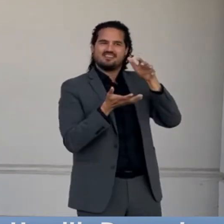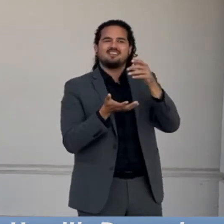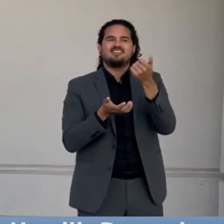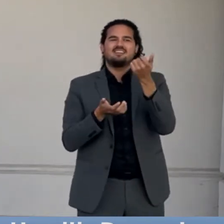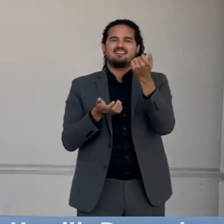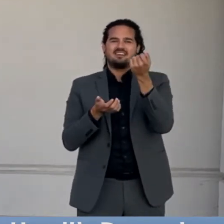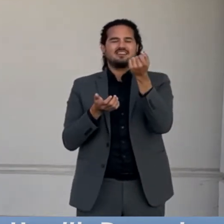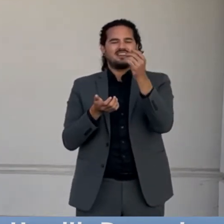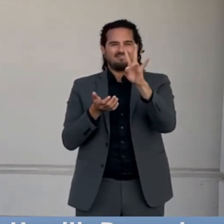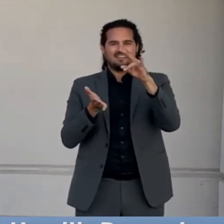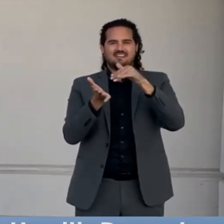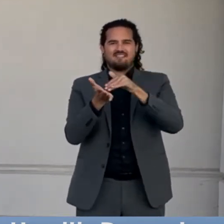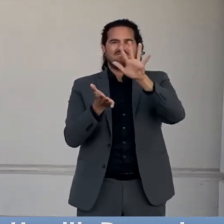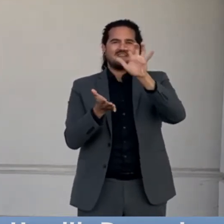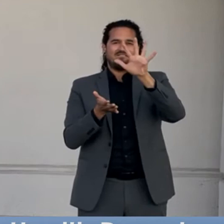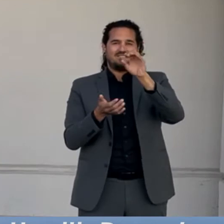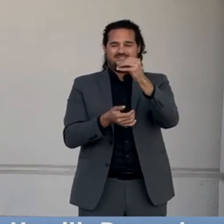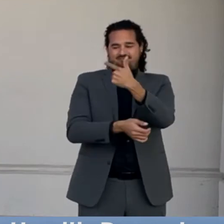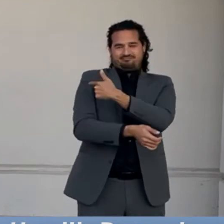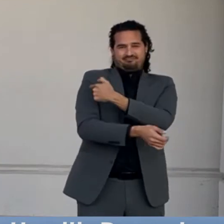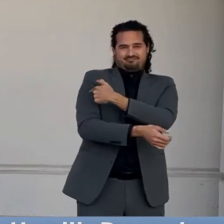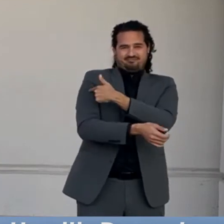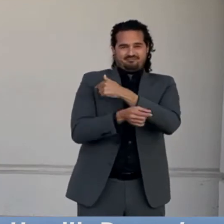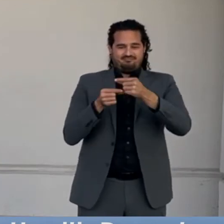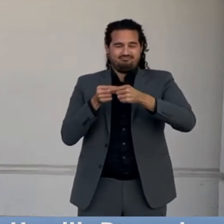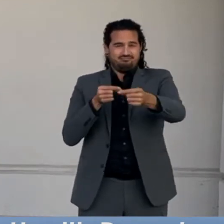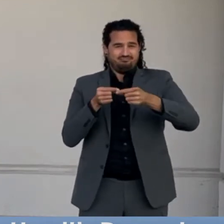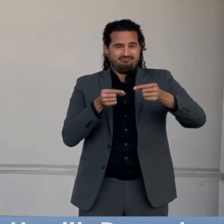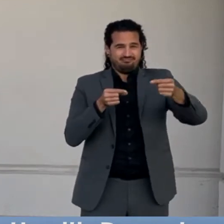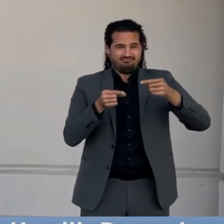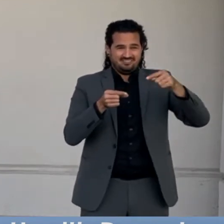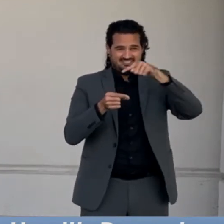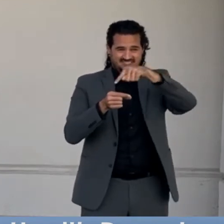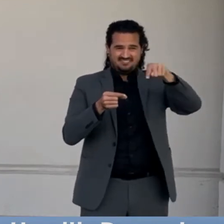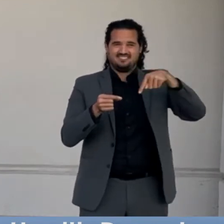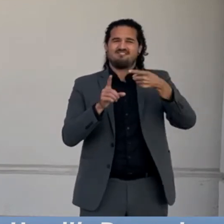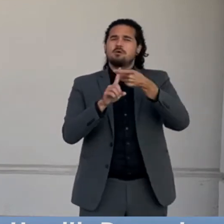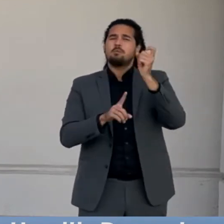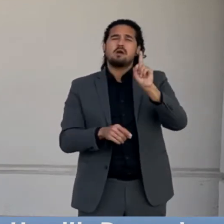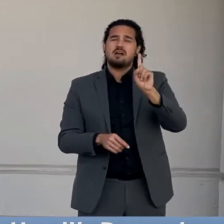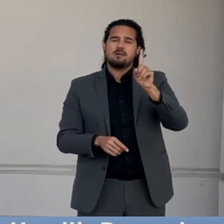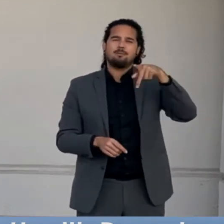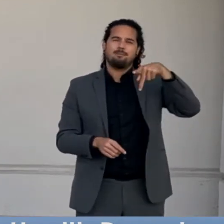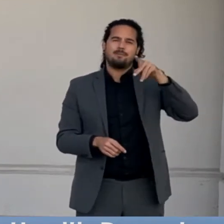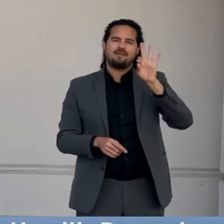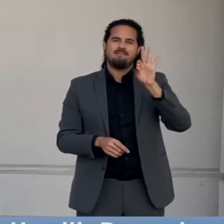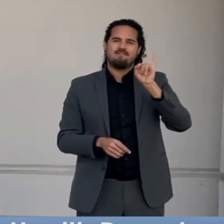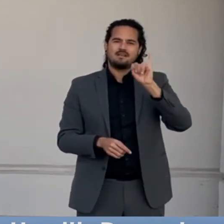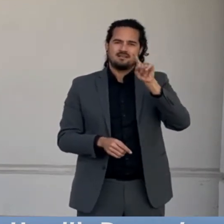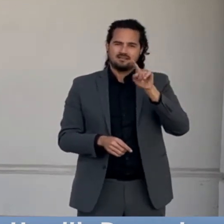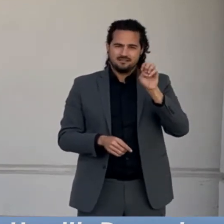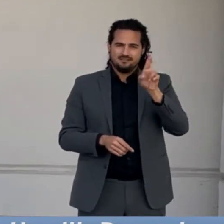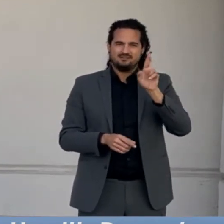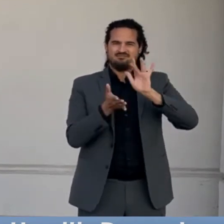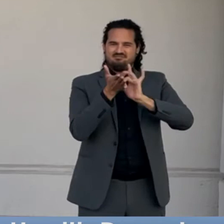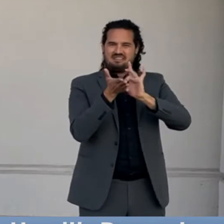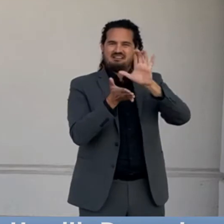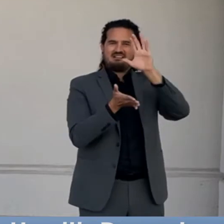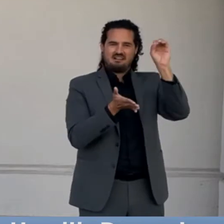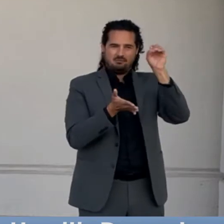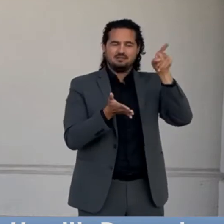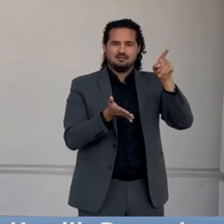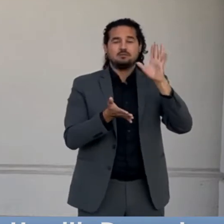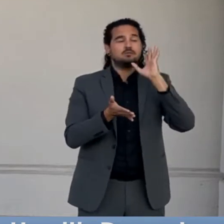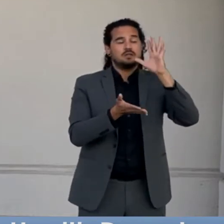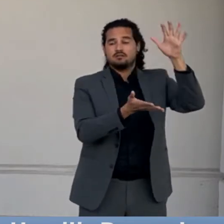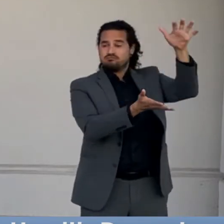17,550 doses of Pfizer vaccine, and we expect arrival of the vaccine into our county this week. We are